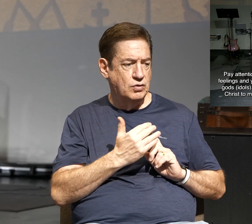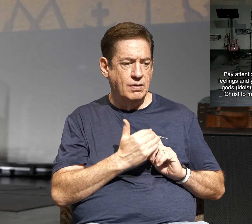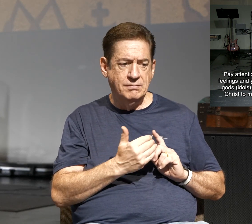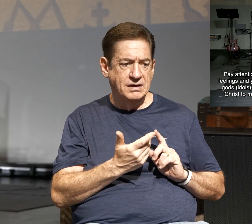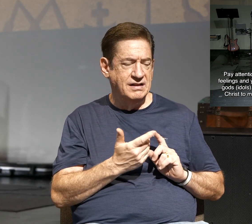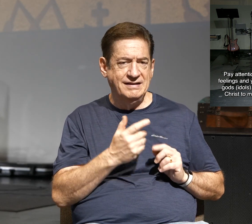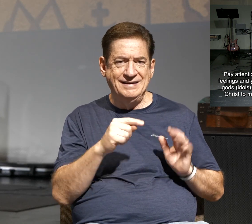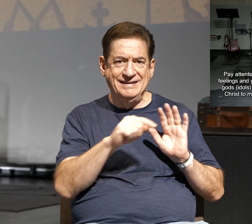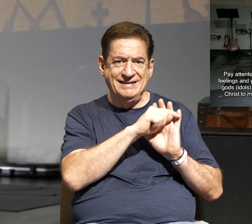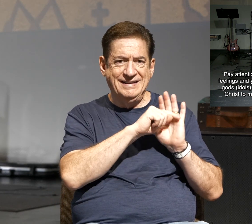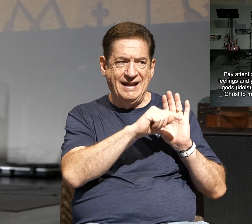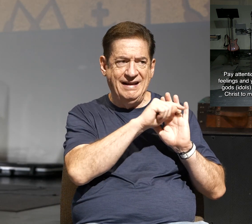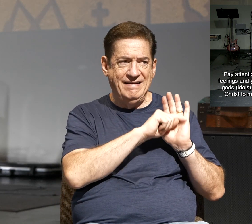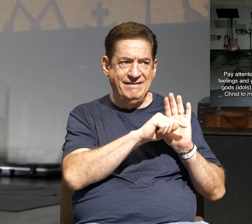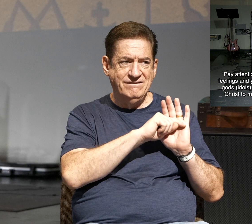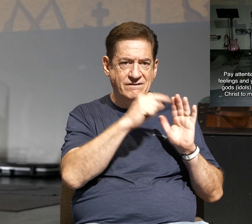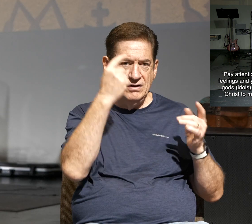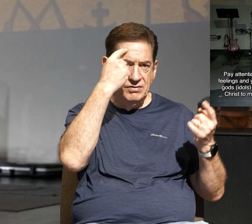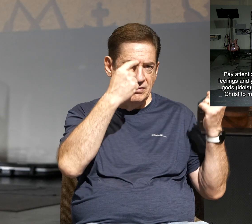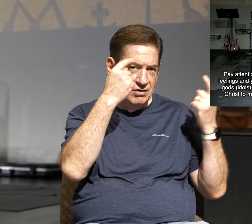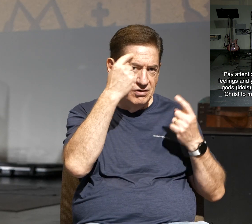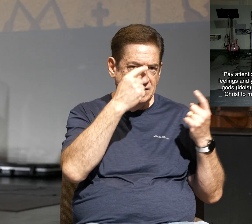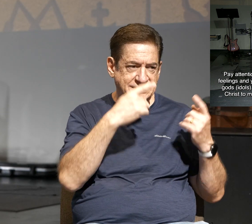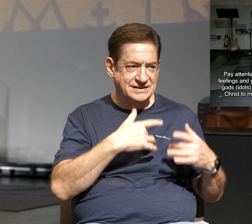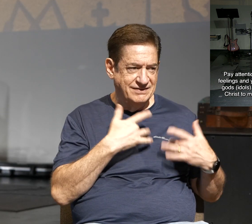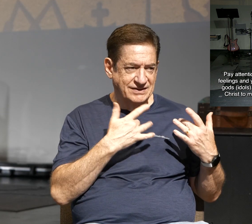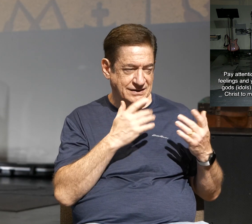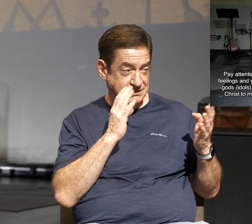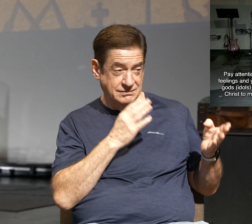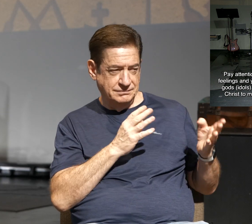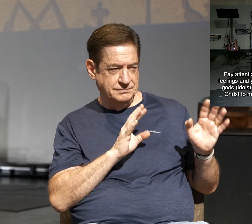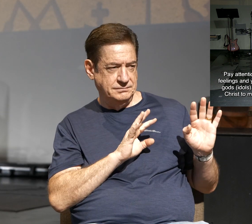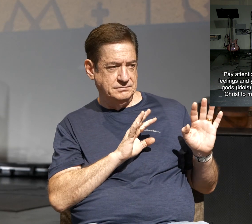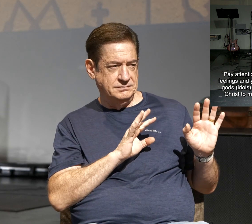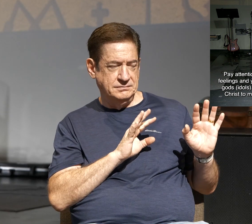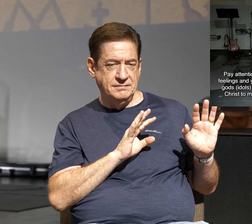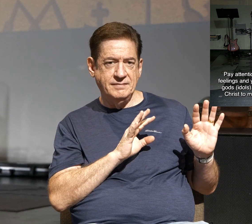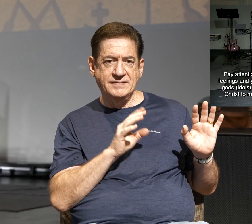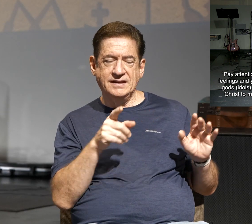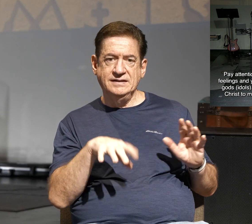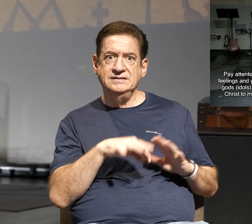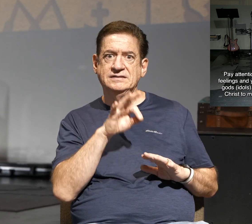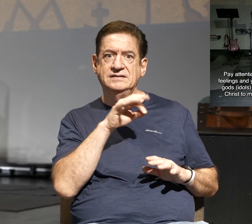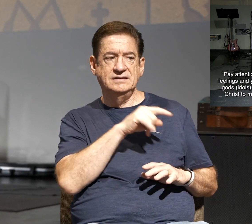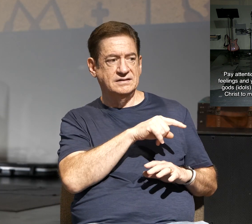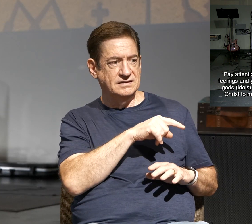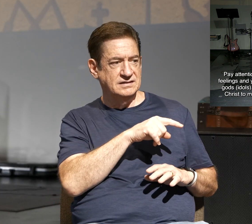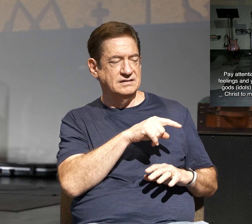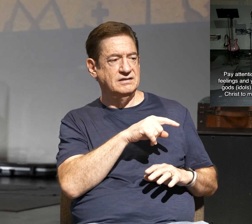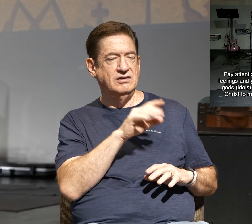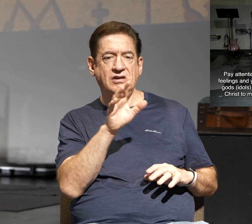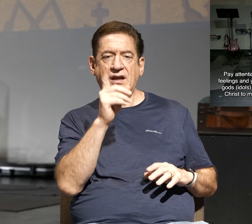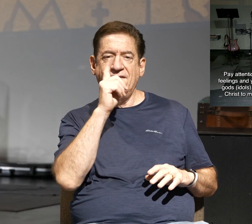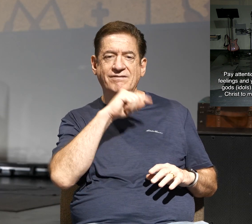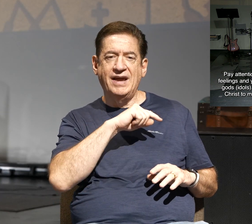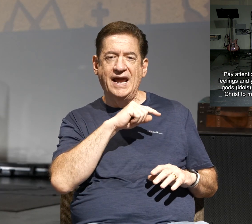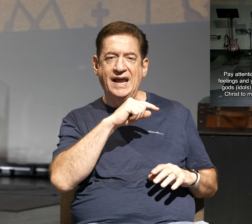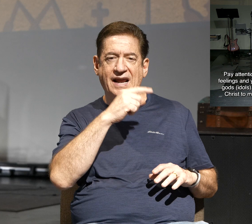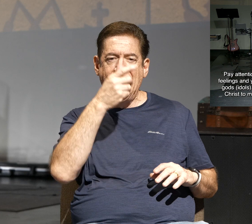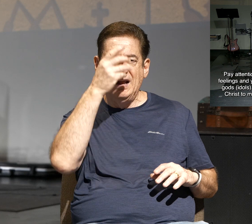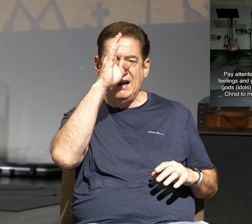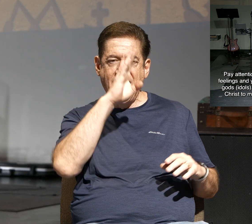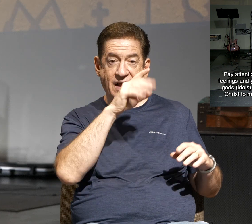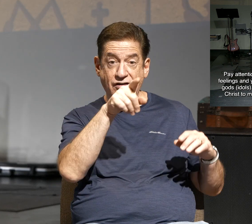thoughts and feelings, and you'll discover hanging from the roots of them are your counterfeit gods, your